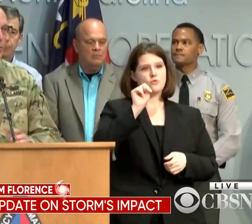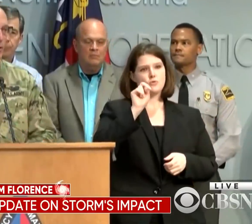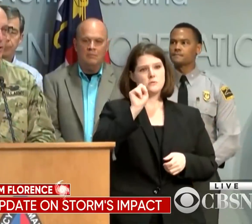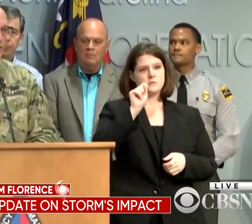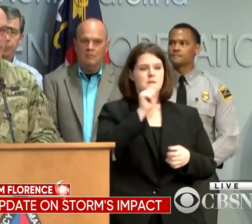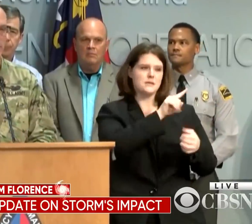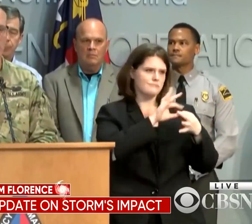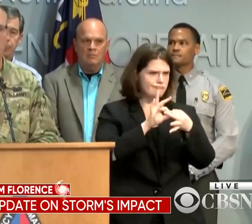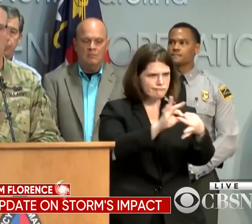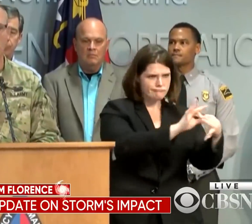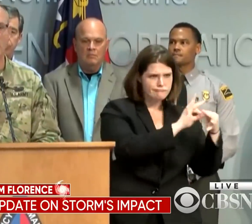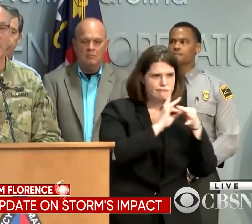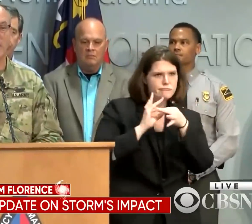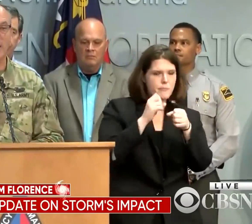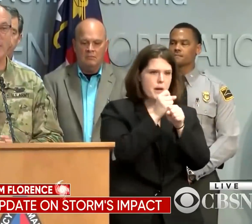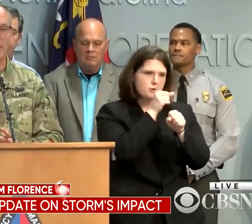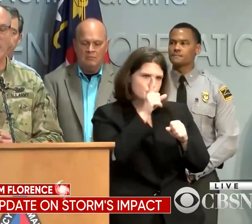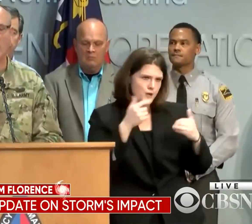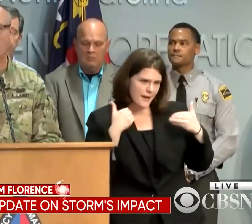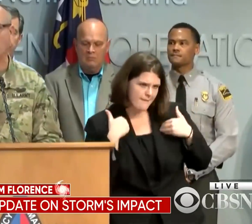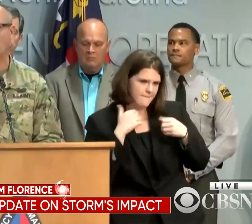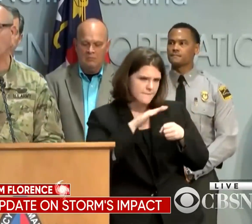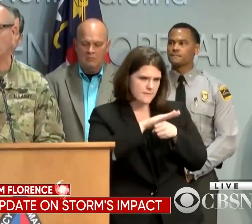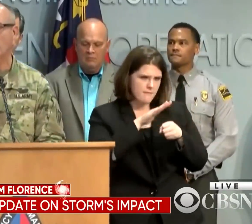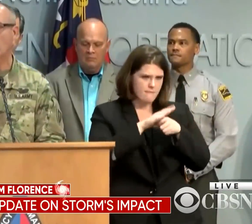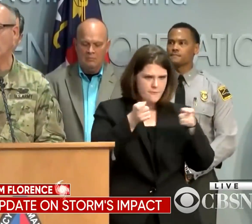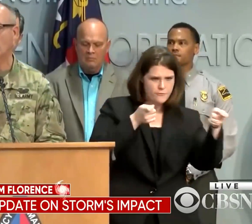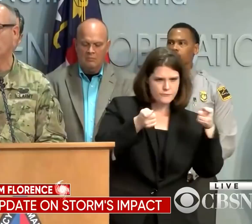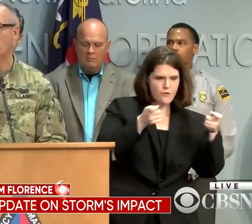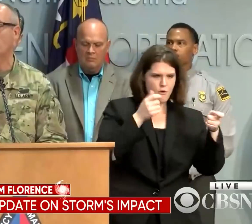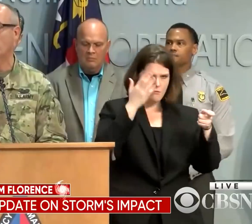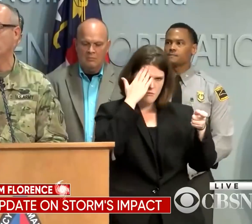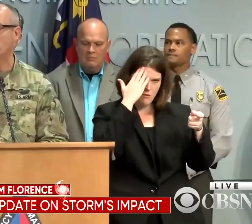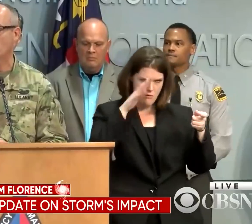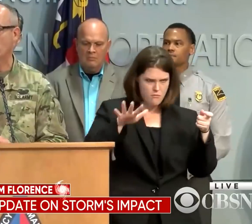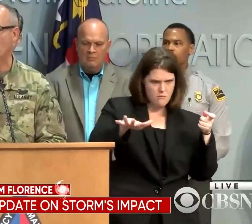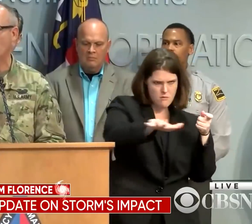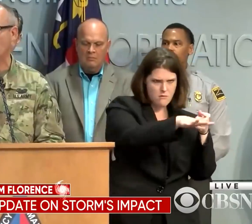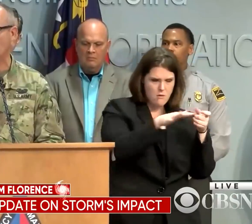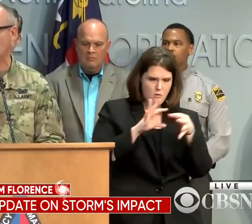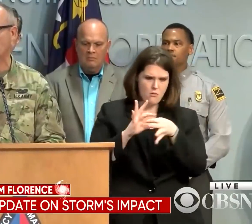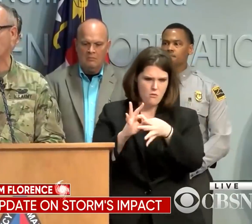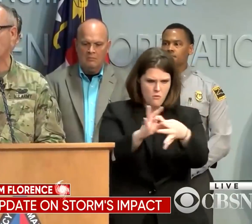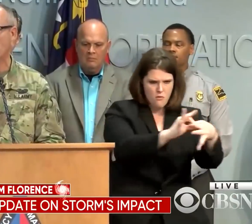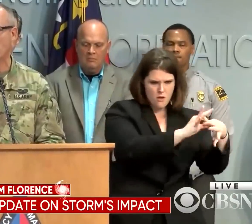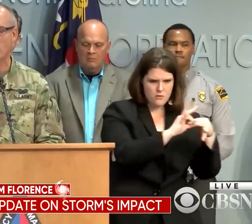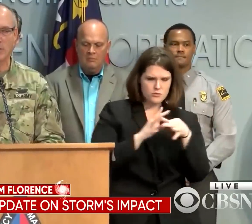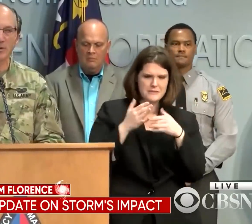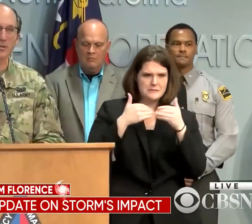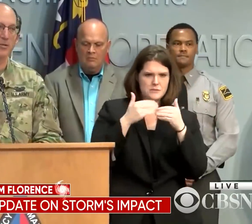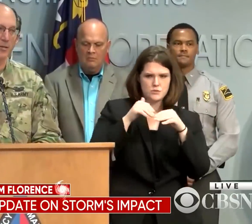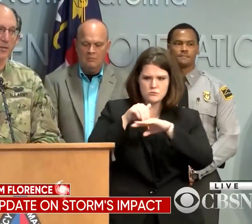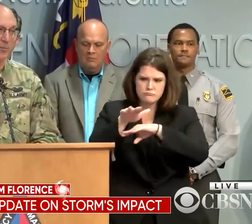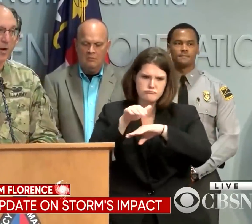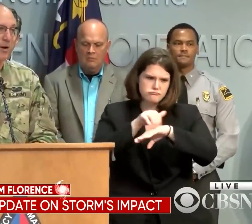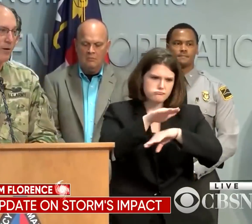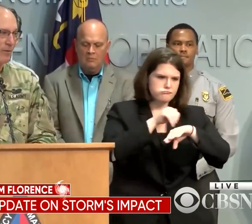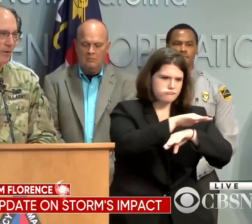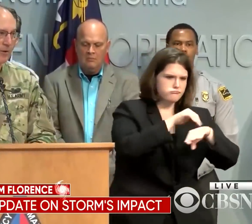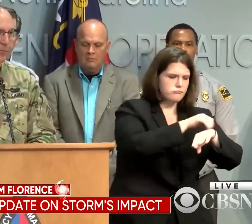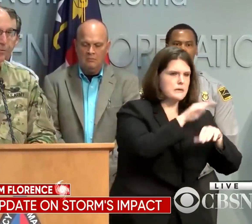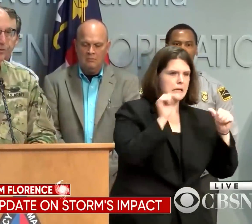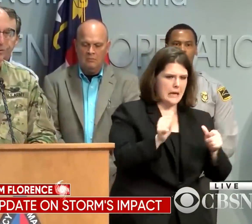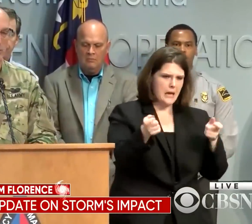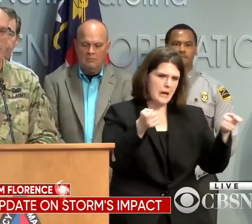to help coordinate and make sure that we indeed have that command and control and that coordination in place, so that we can bring those capabilities to